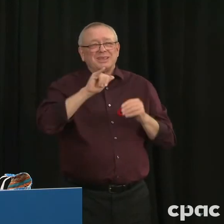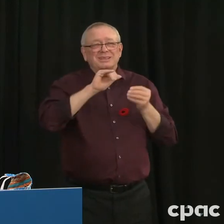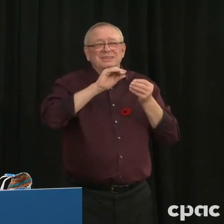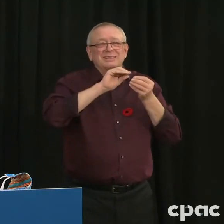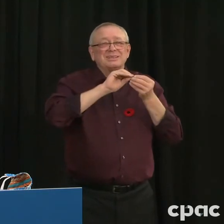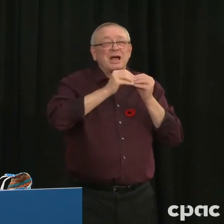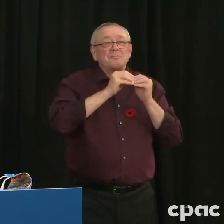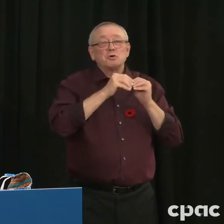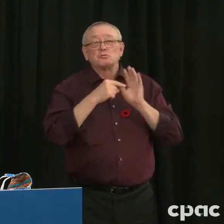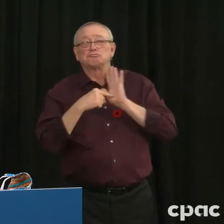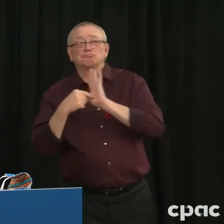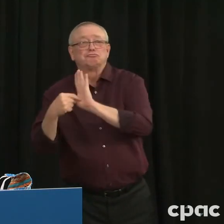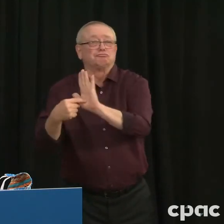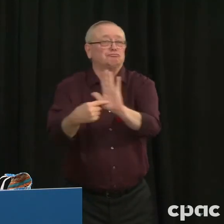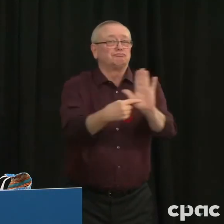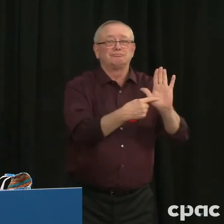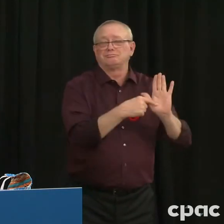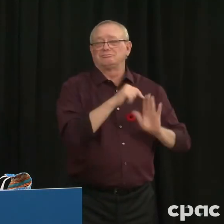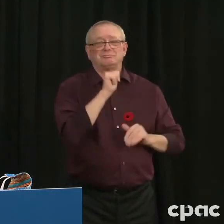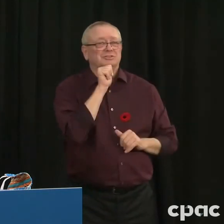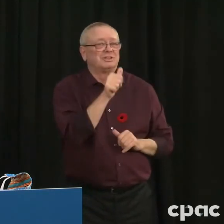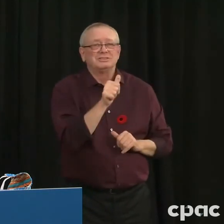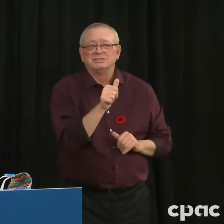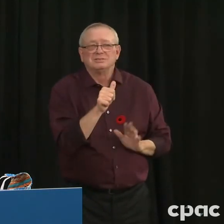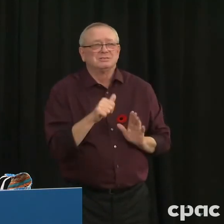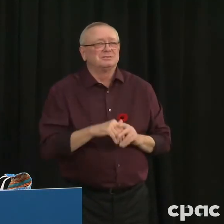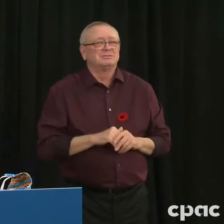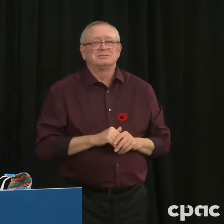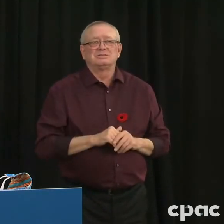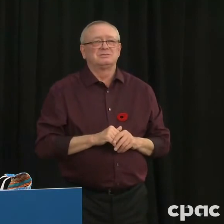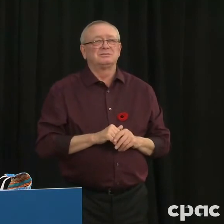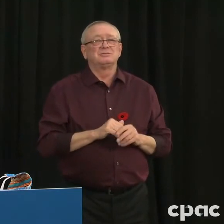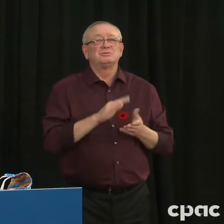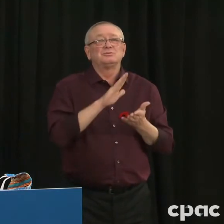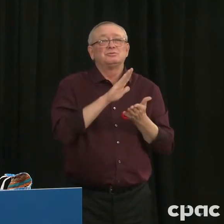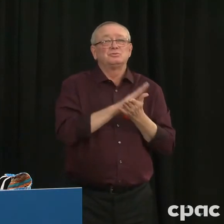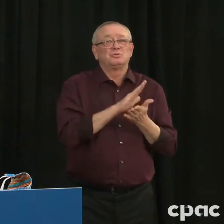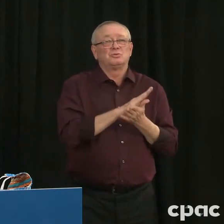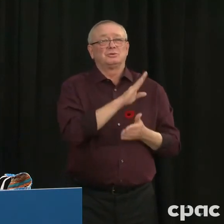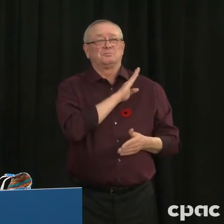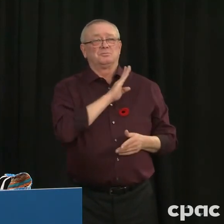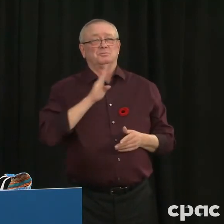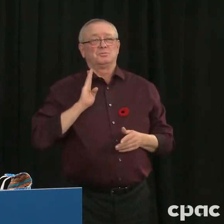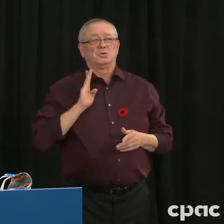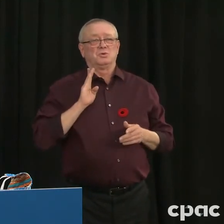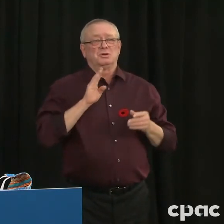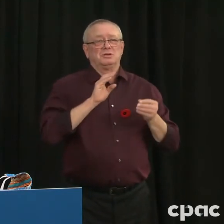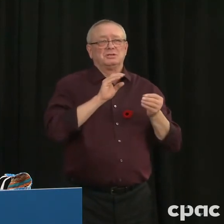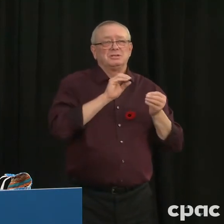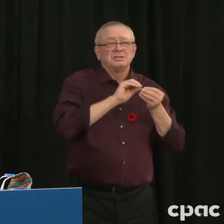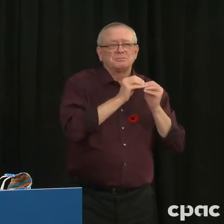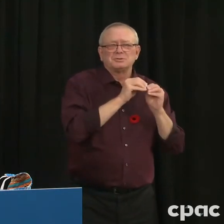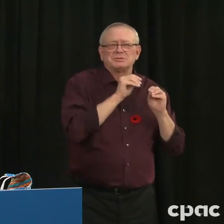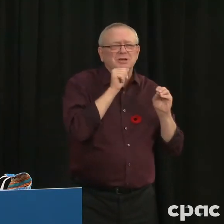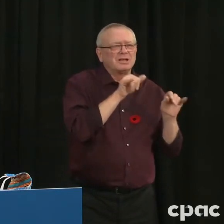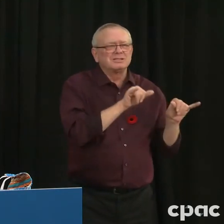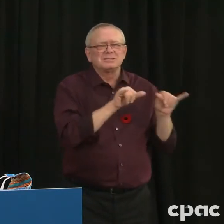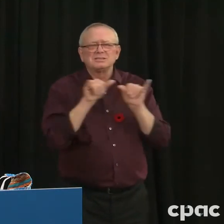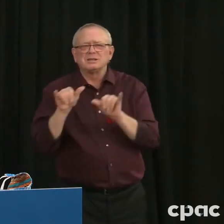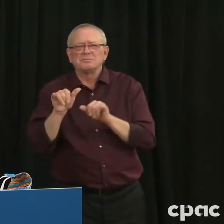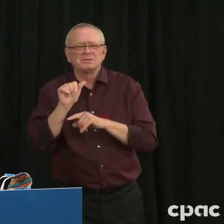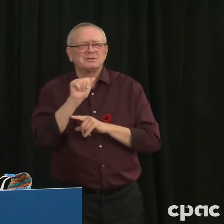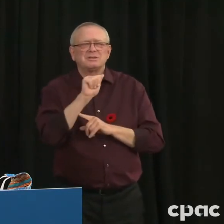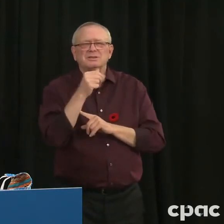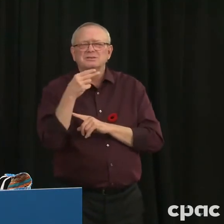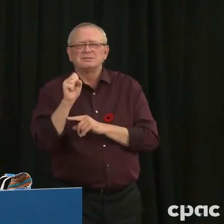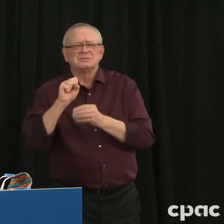that school boards are using to reduce that transmission vary by a lot. Can you tell me why Alberta hasn't shared that data, school board by school board, to